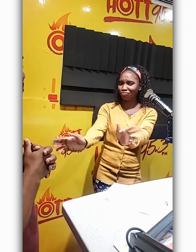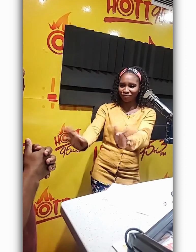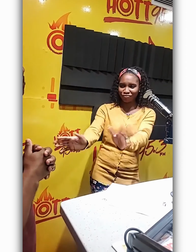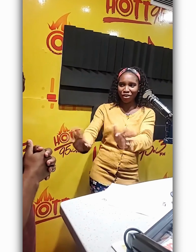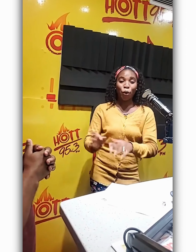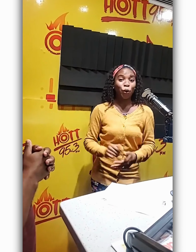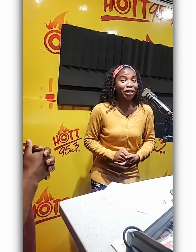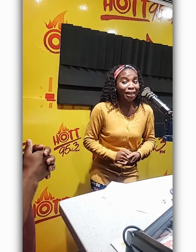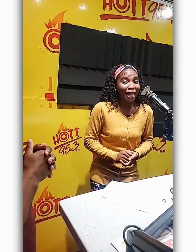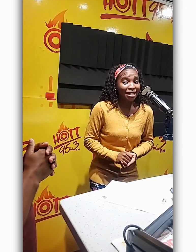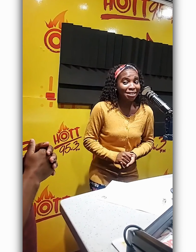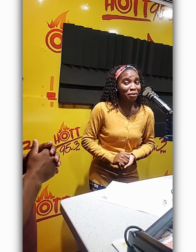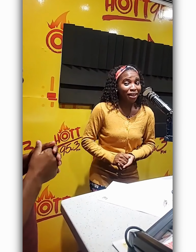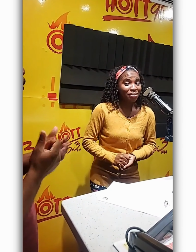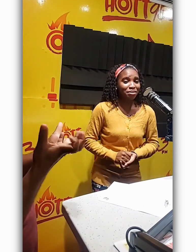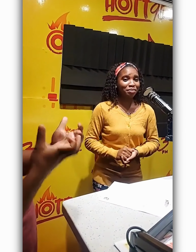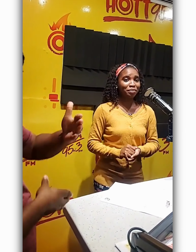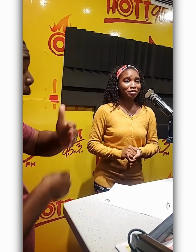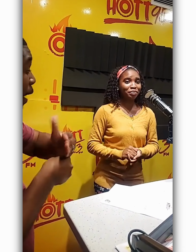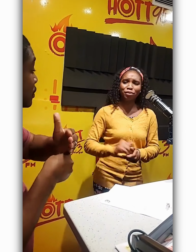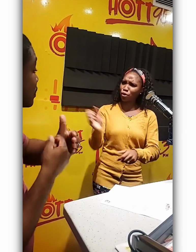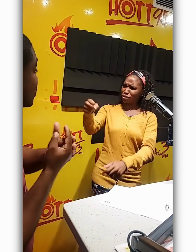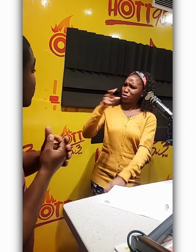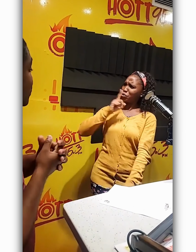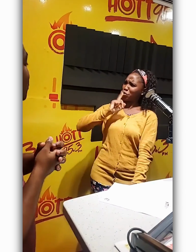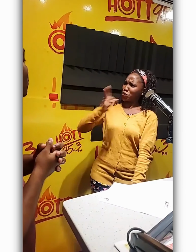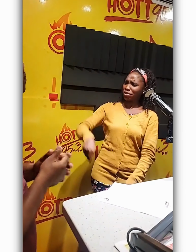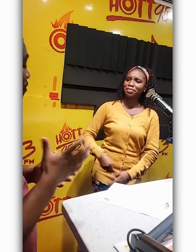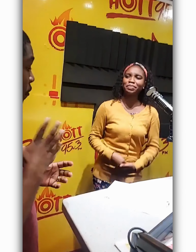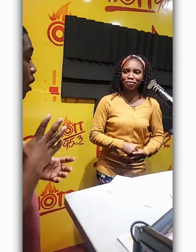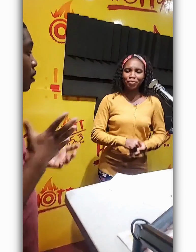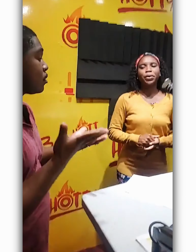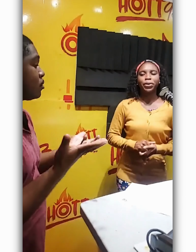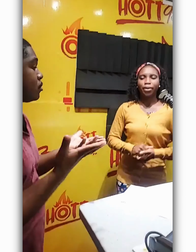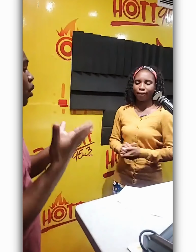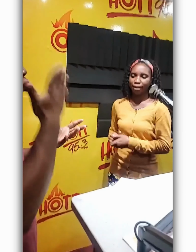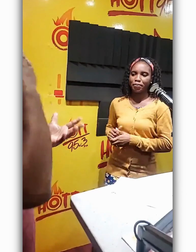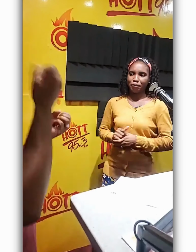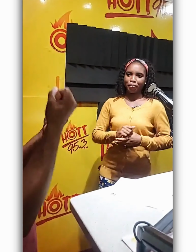brother. Oh, can I add something else? Of course. Okay, fine.